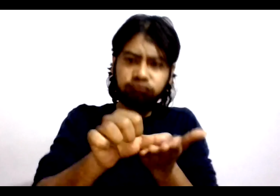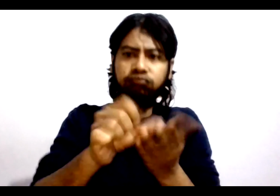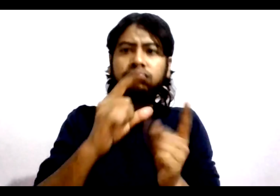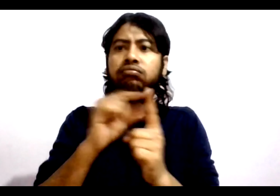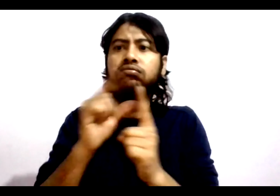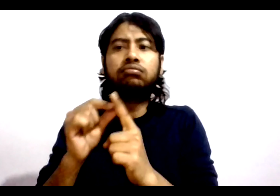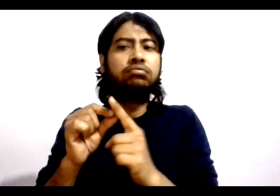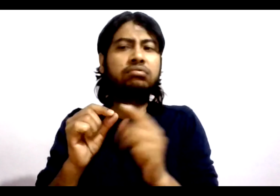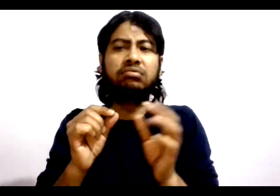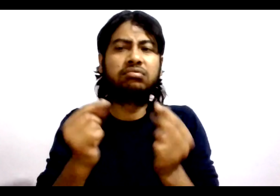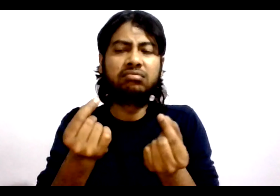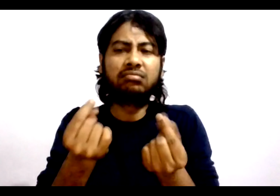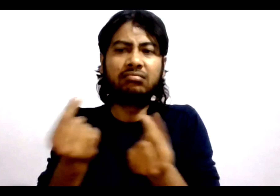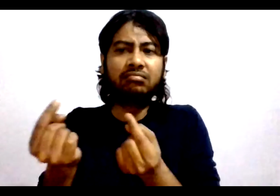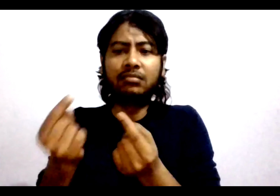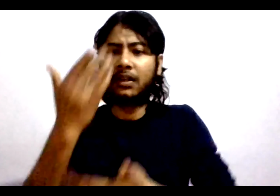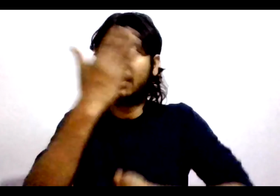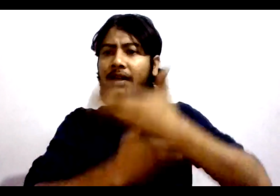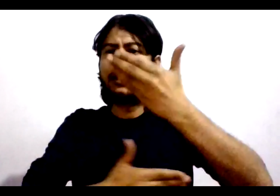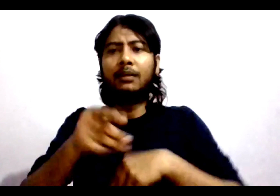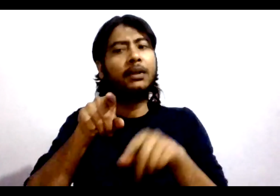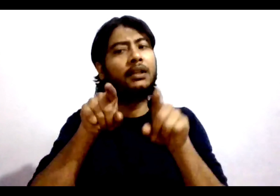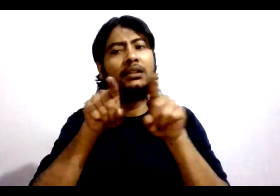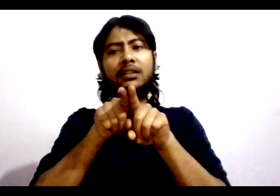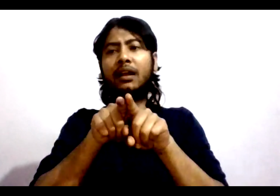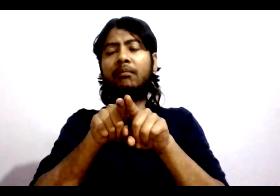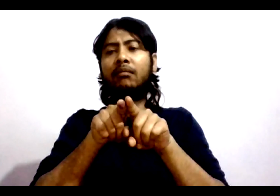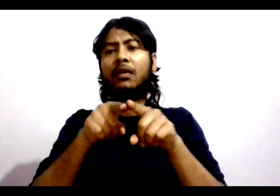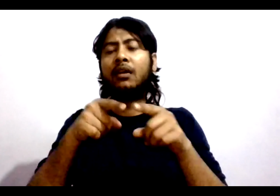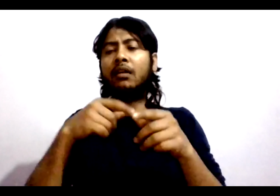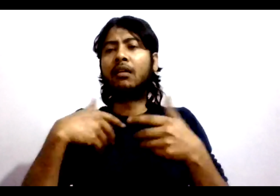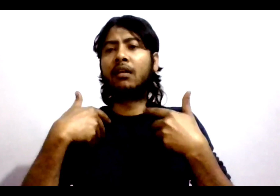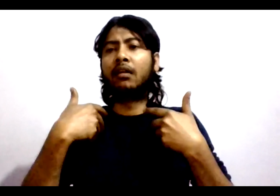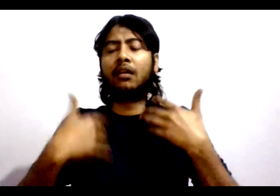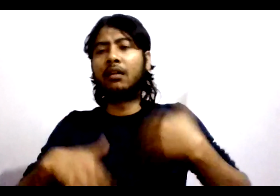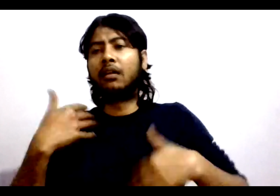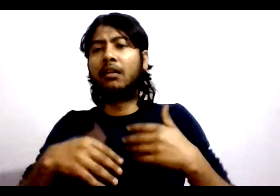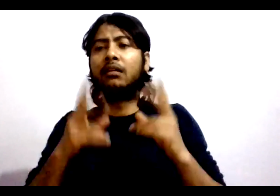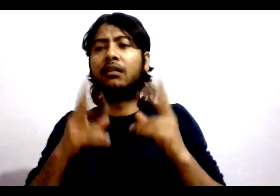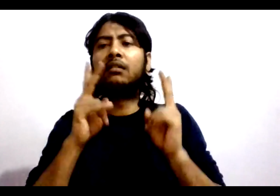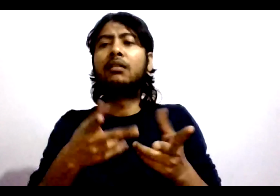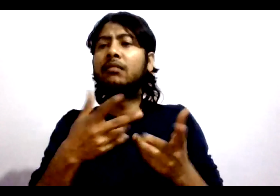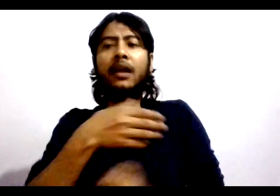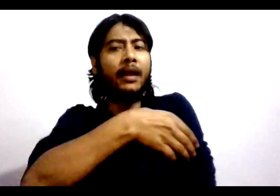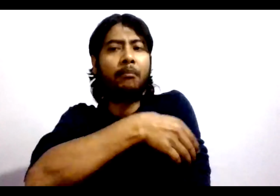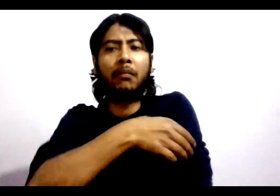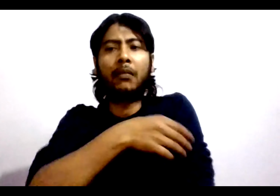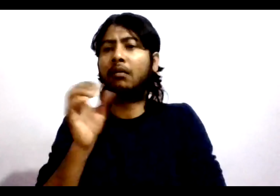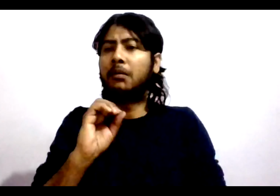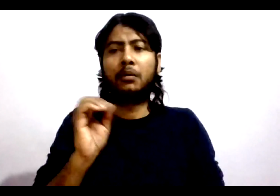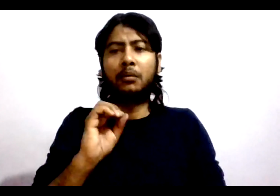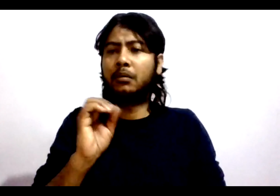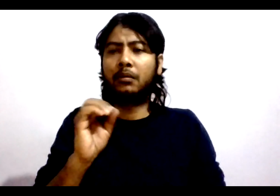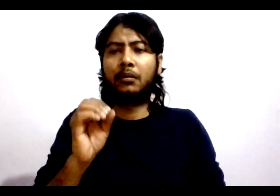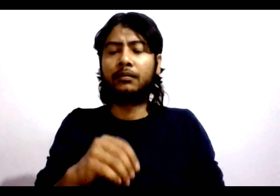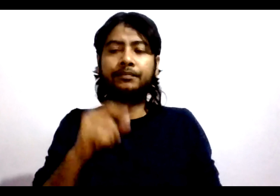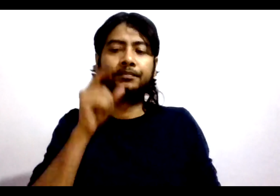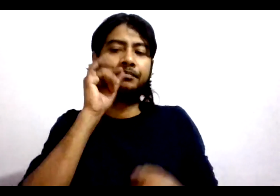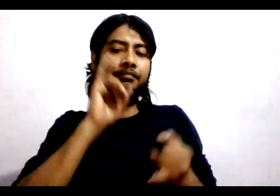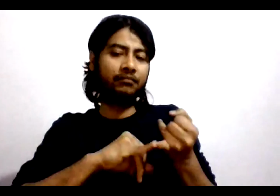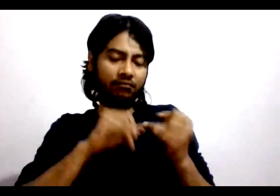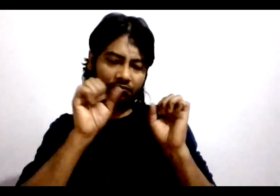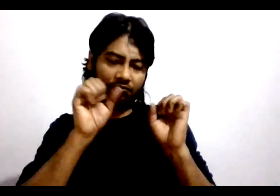members could be empowered. Thank you, sir. Okay. Thank you, Suraj, for that question. I think that's what these